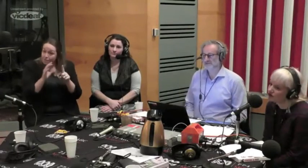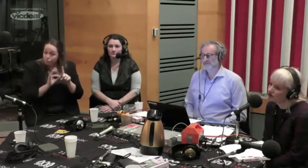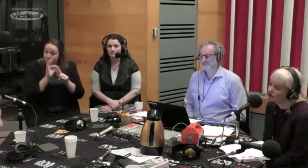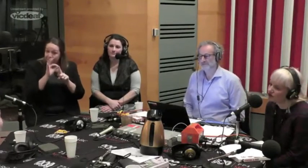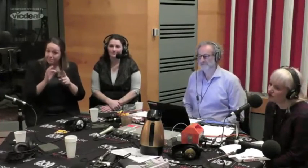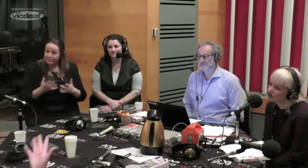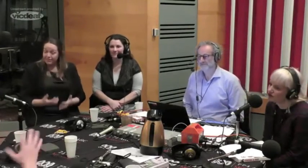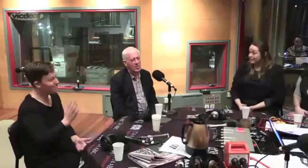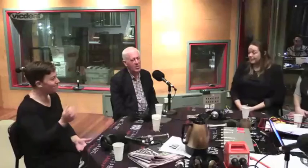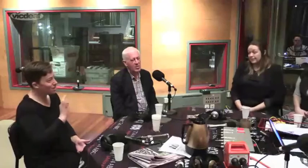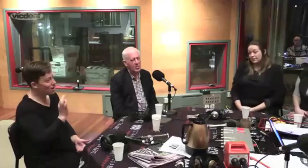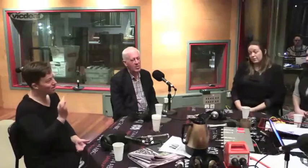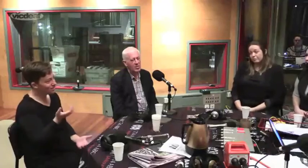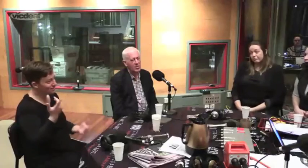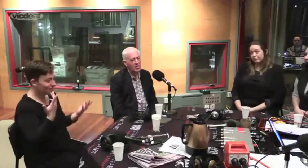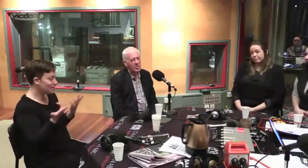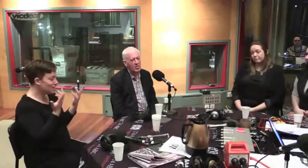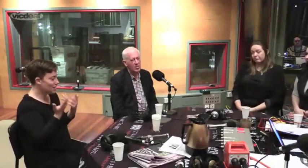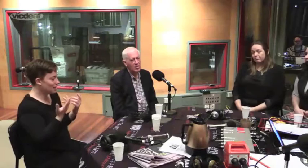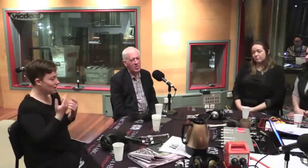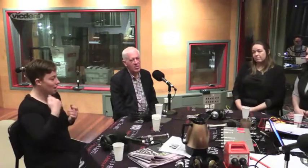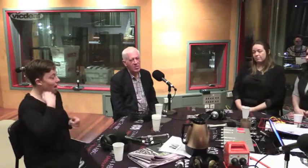is? Yes and no.